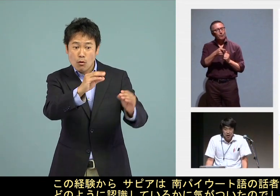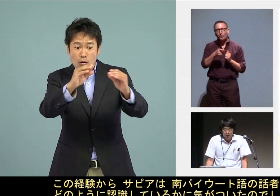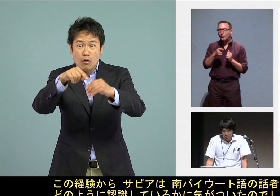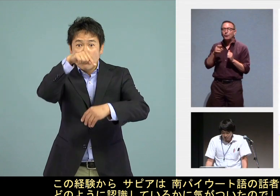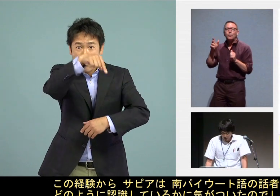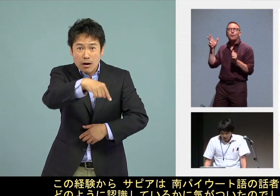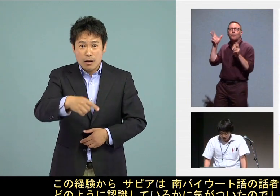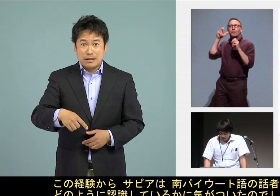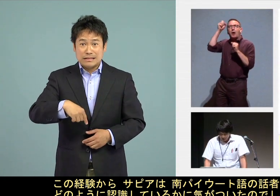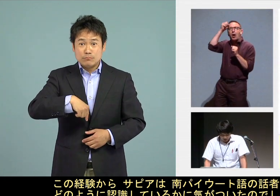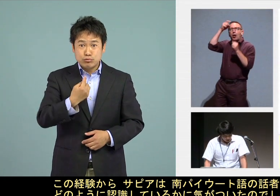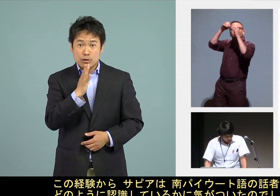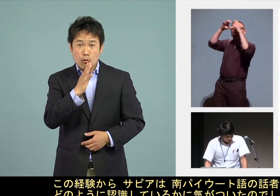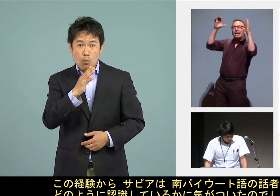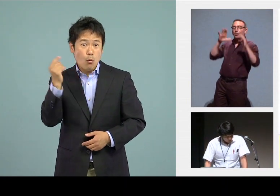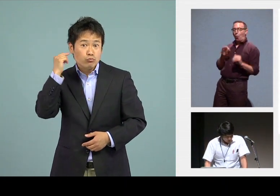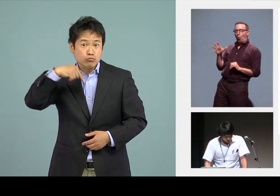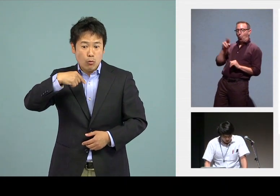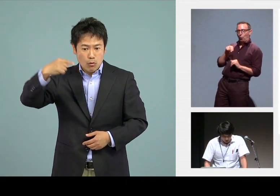mother tongue.